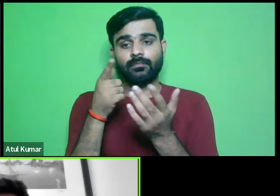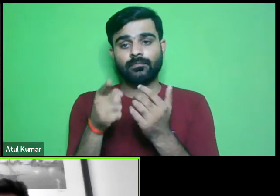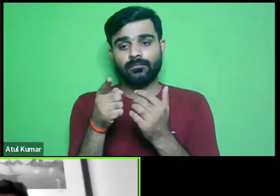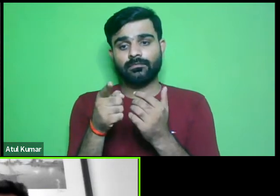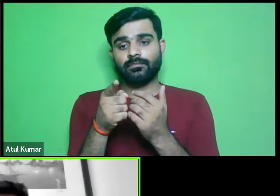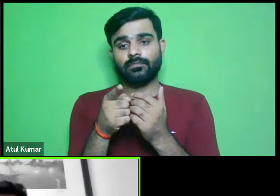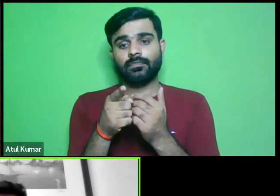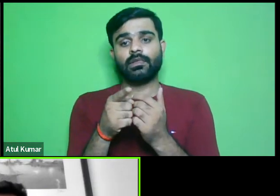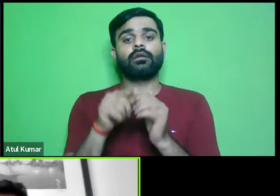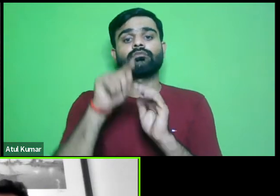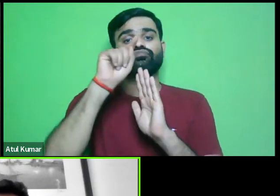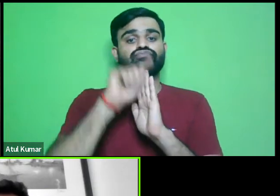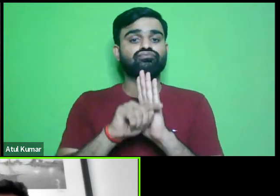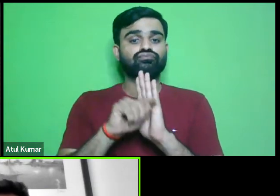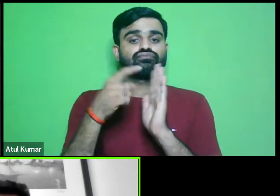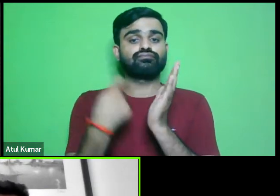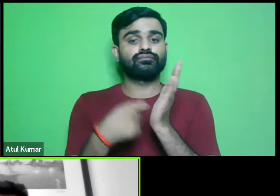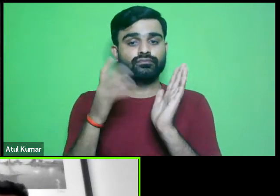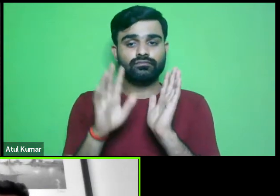it turned out that